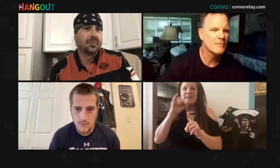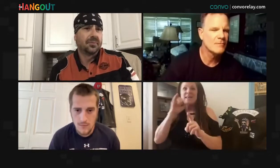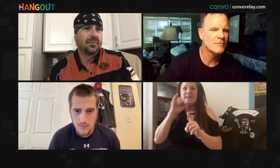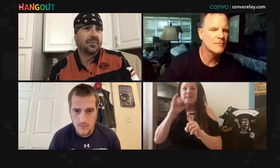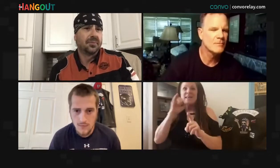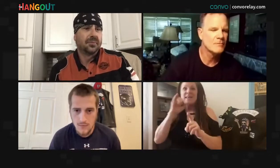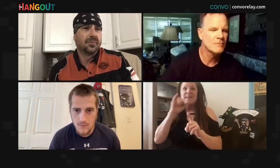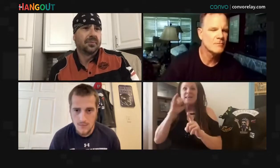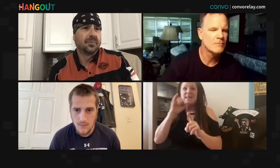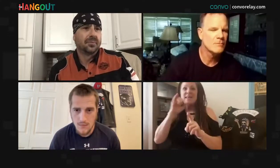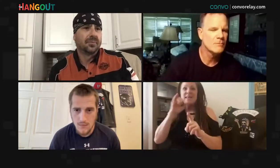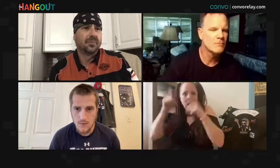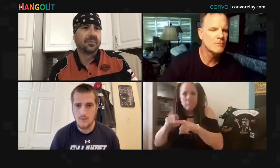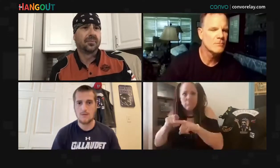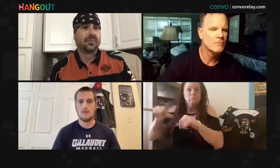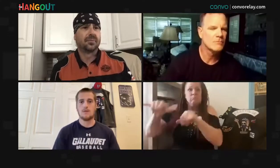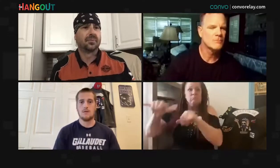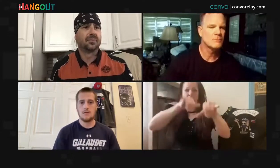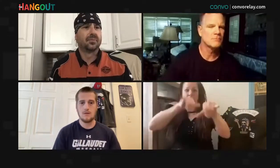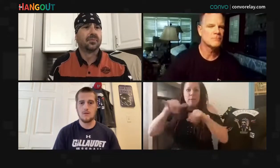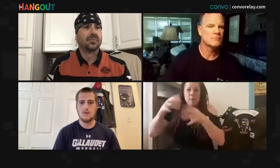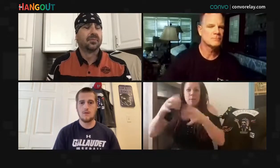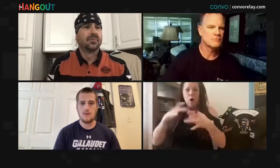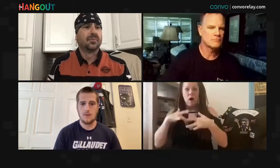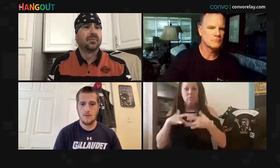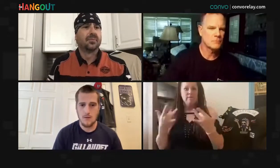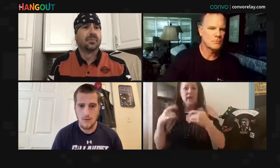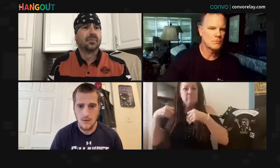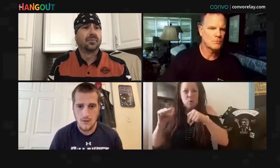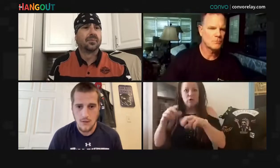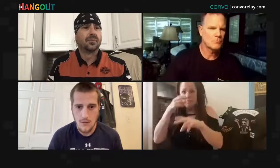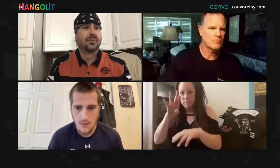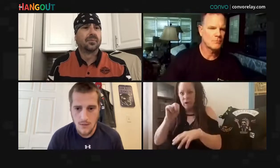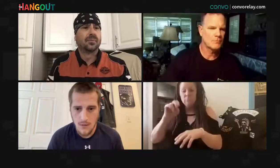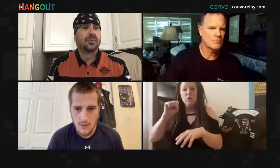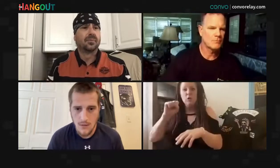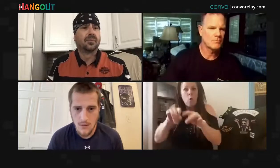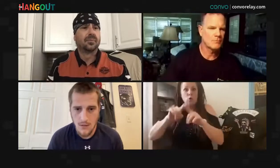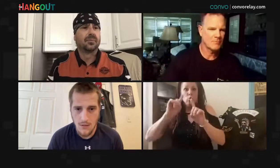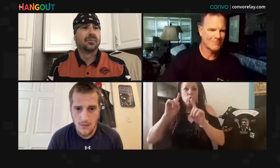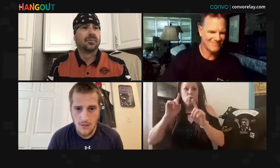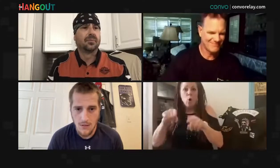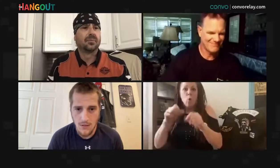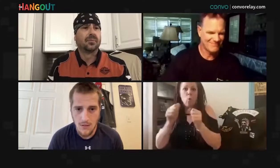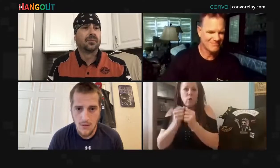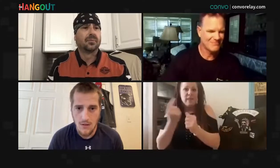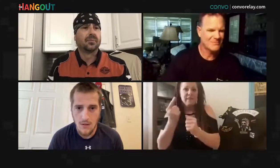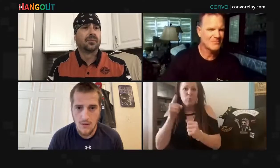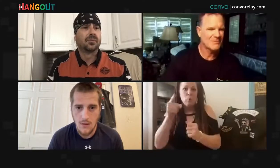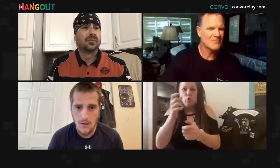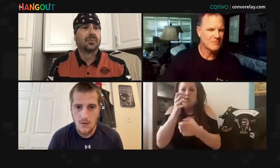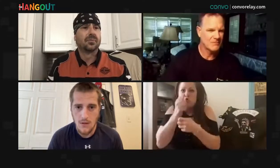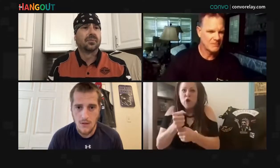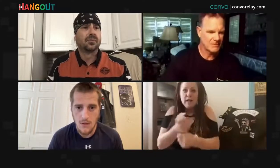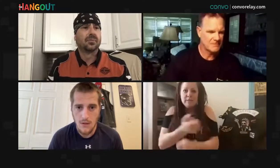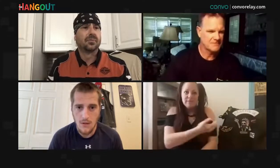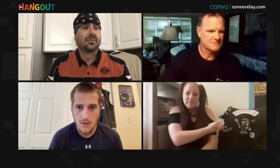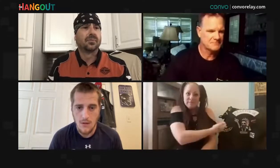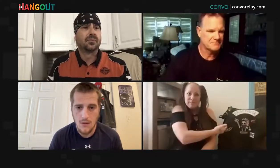one moment, this is the interpreter, the screen is freezing. If we all decide to go have